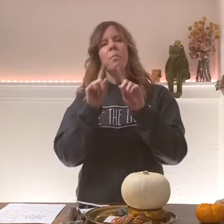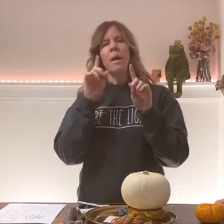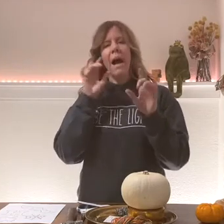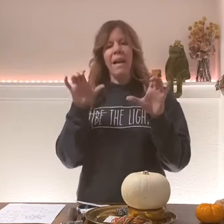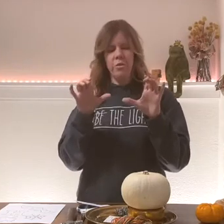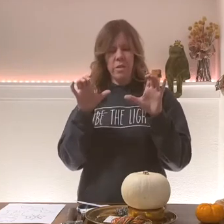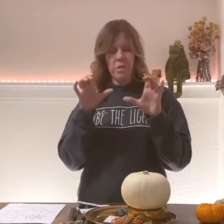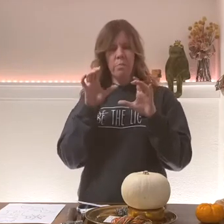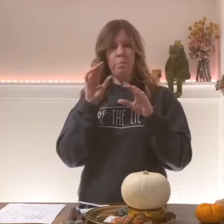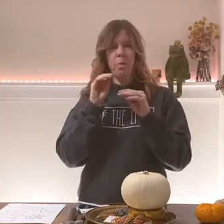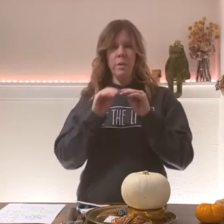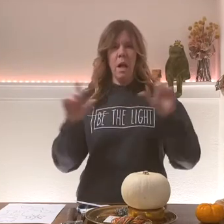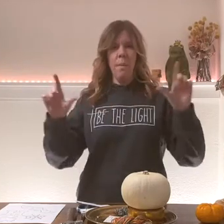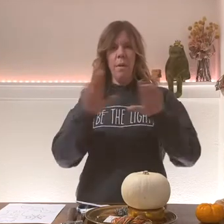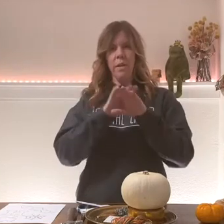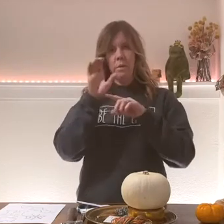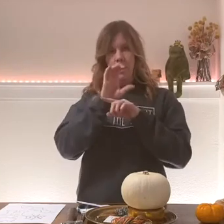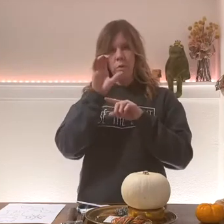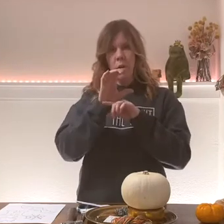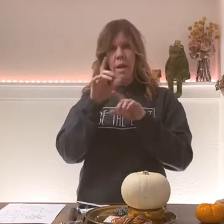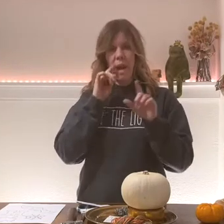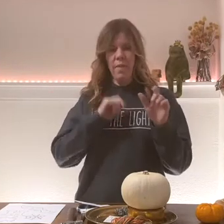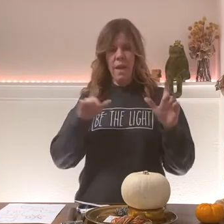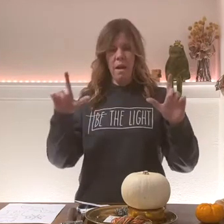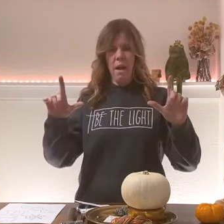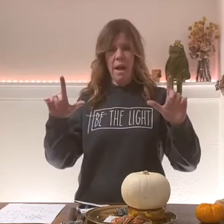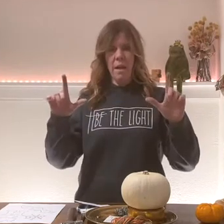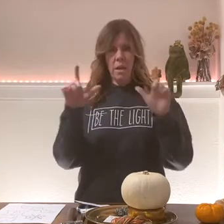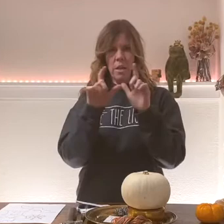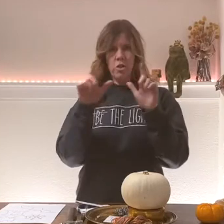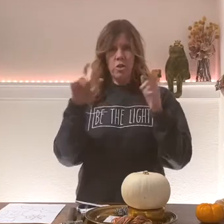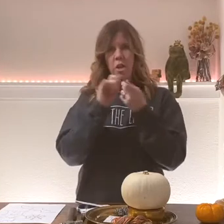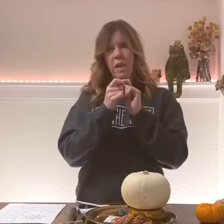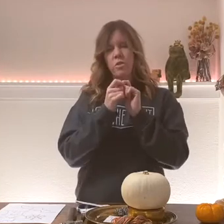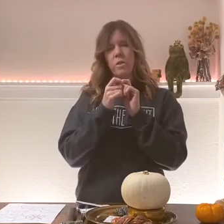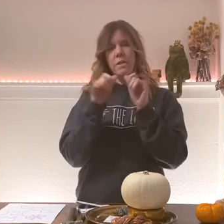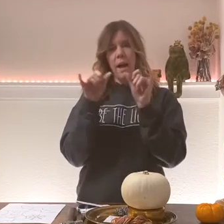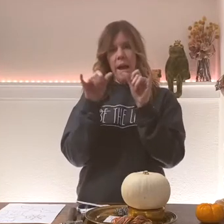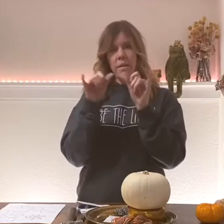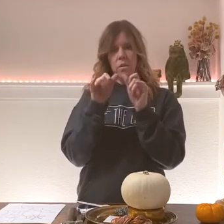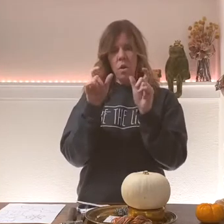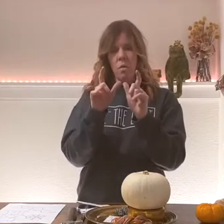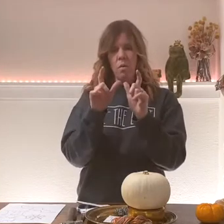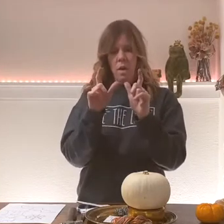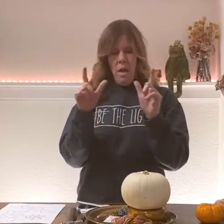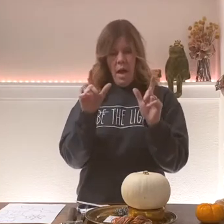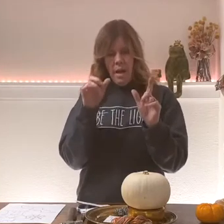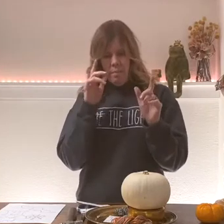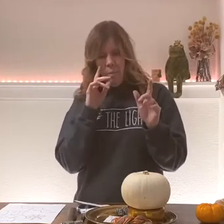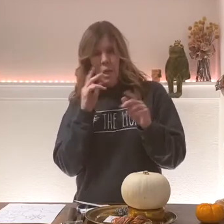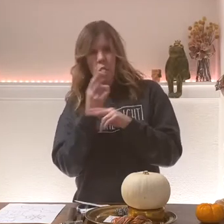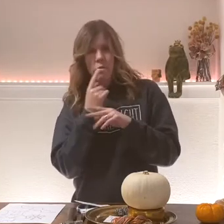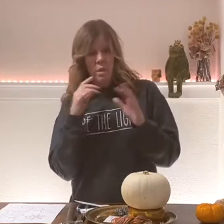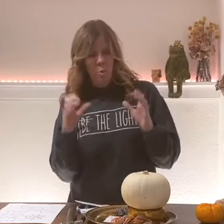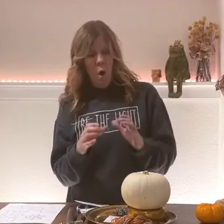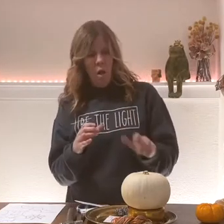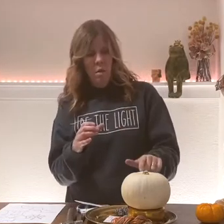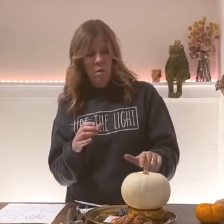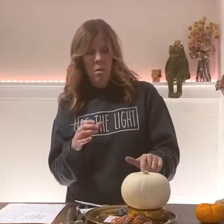I just pulled it up on the computer and then I changed the size. So I'm going to use a small